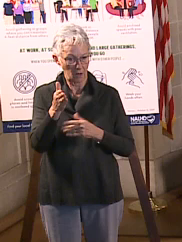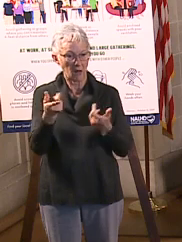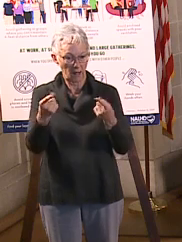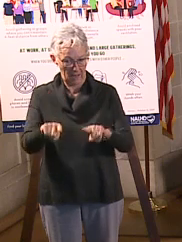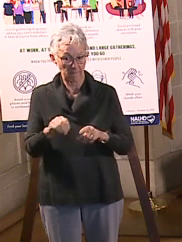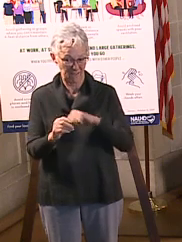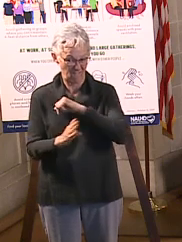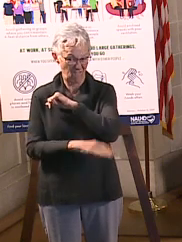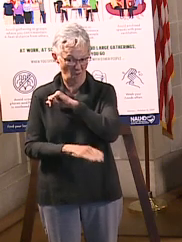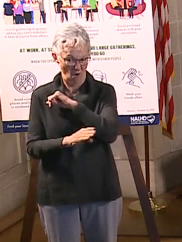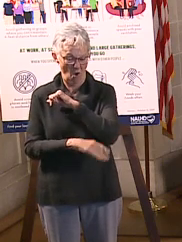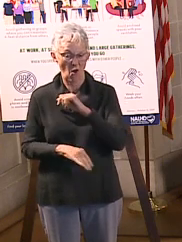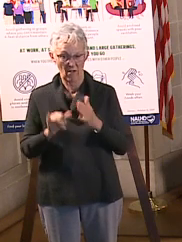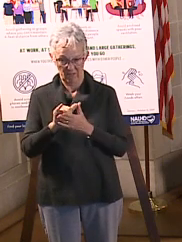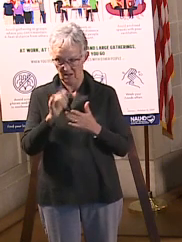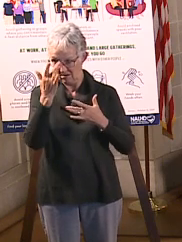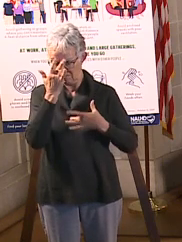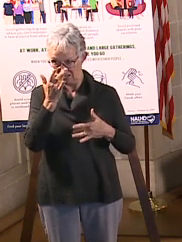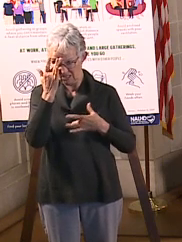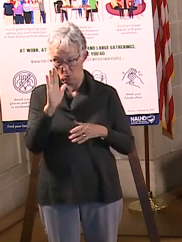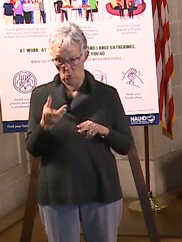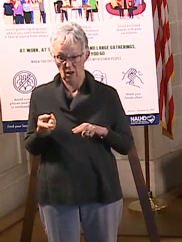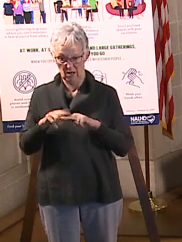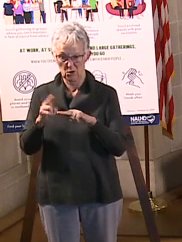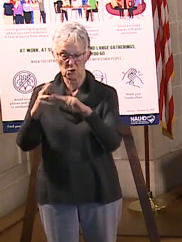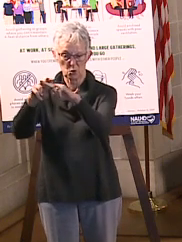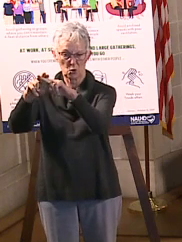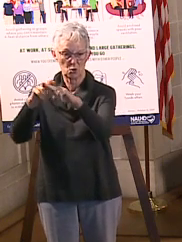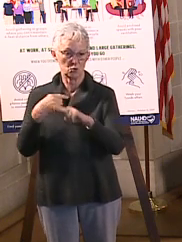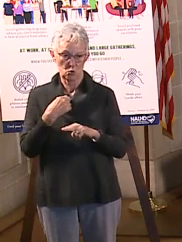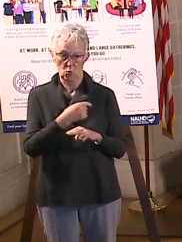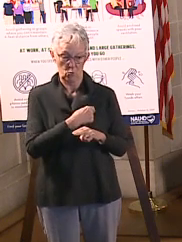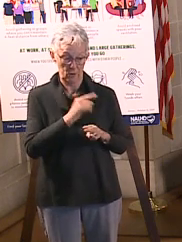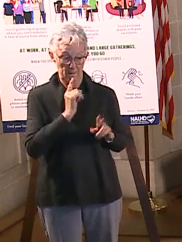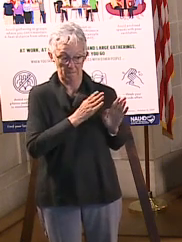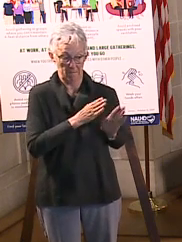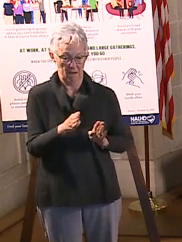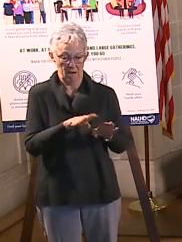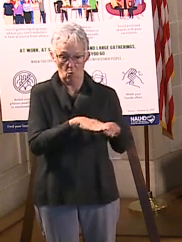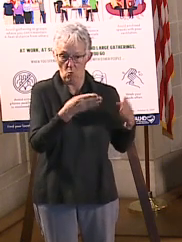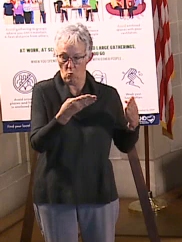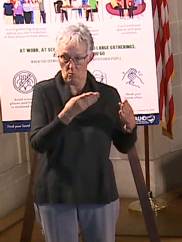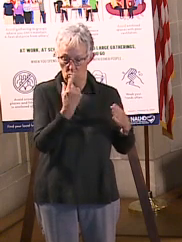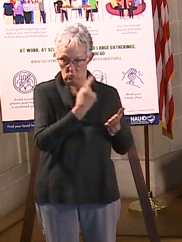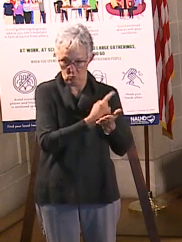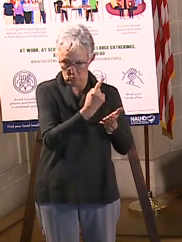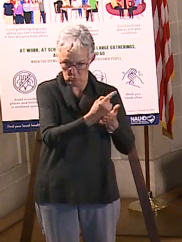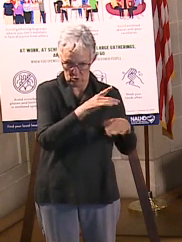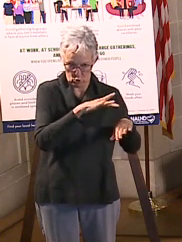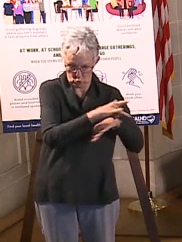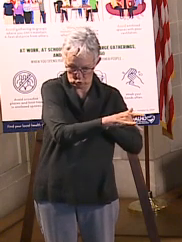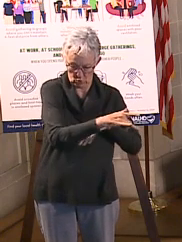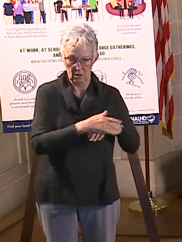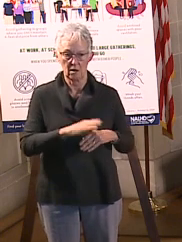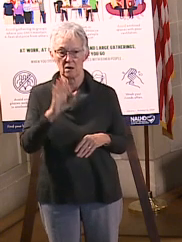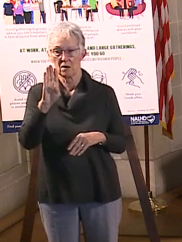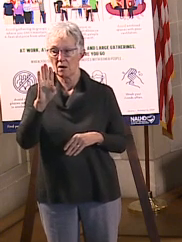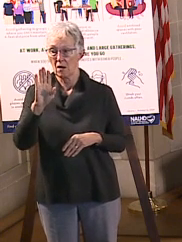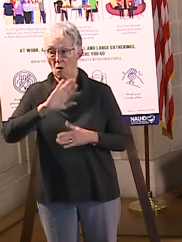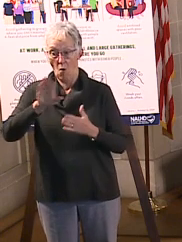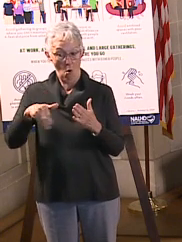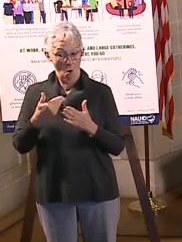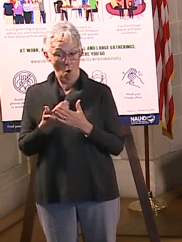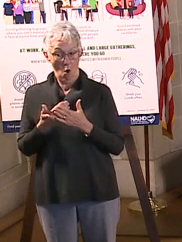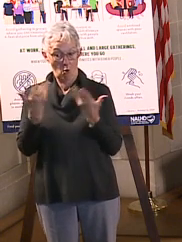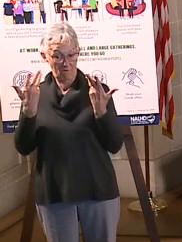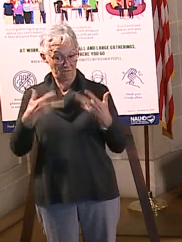happened, is the rise of infection rate came up. So we finished all courseware and exams in Lincoln by Thanksgiving. Those students